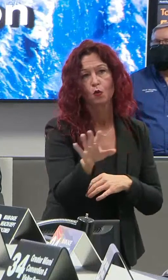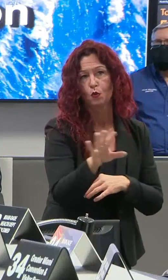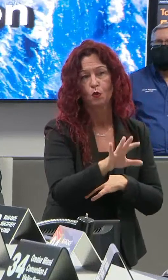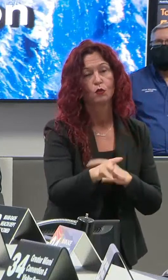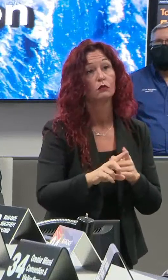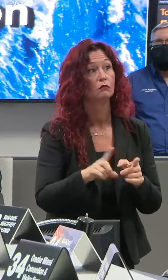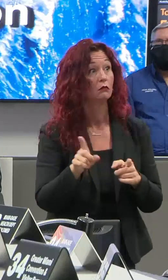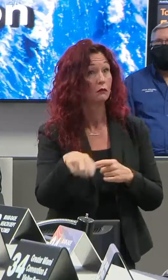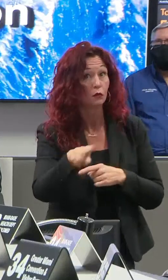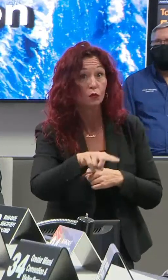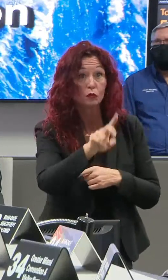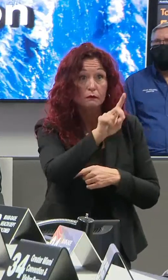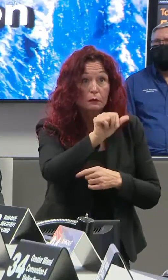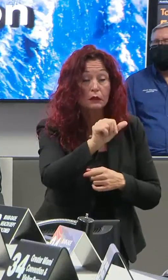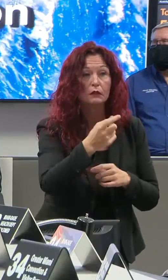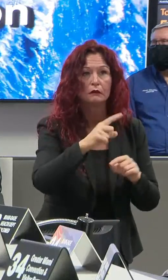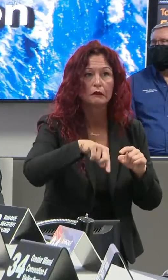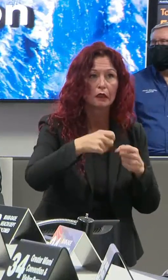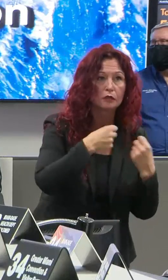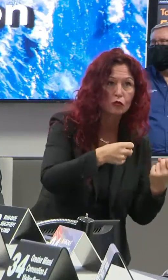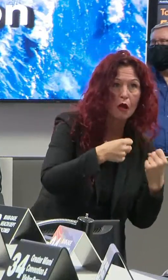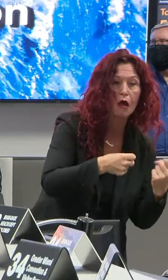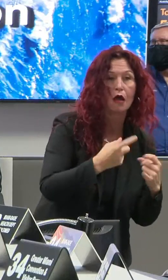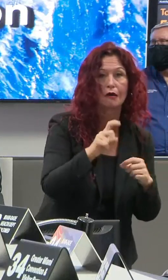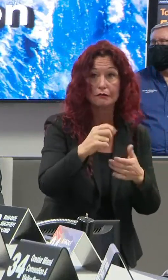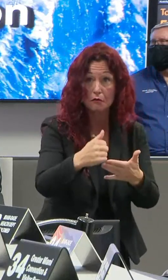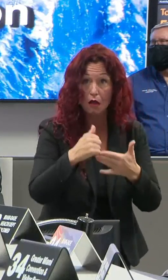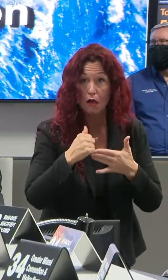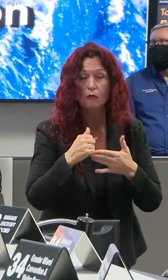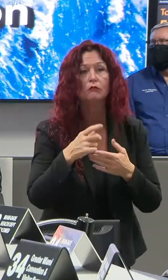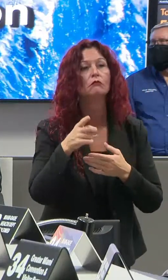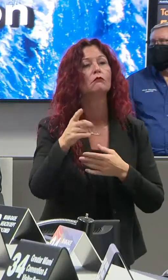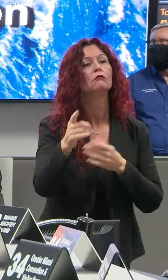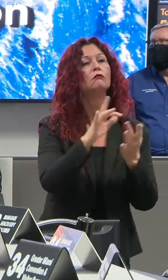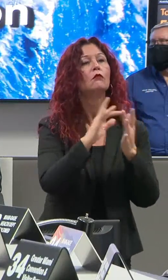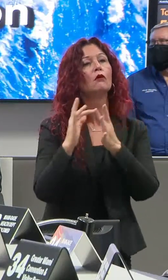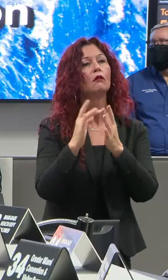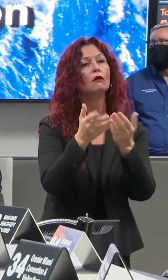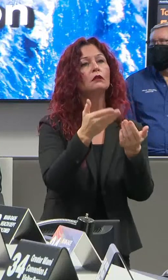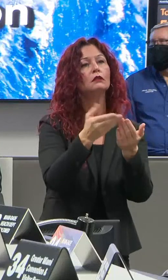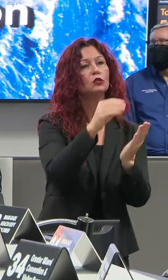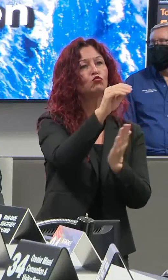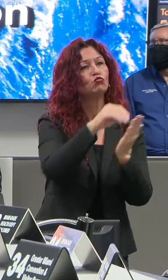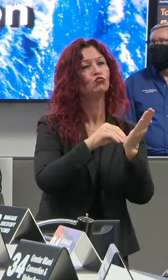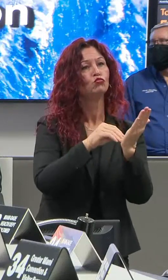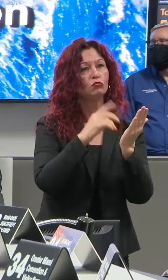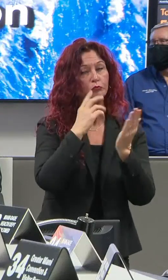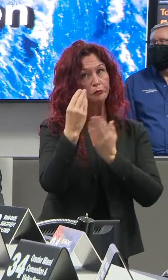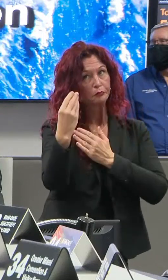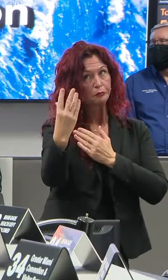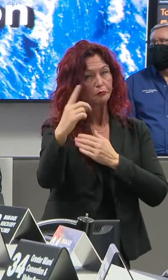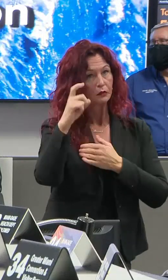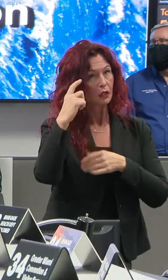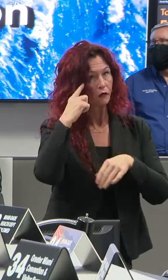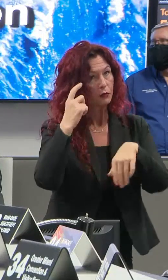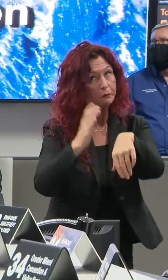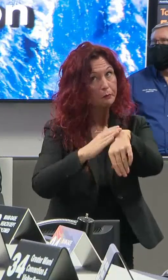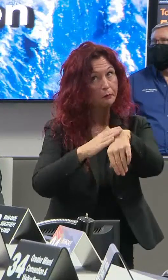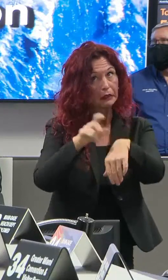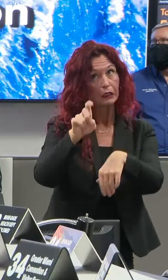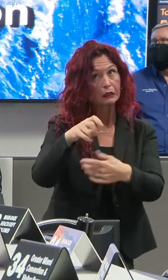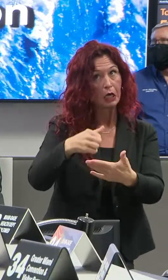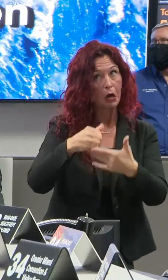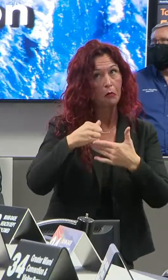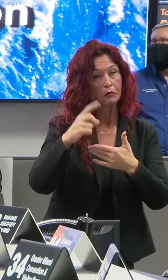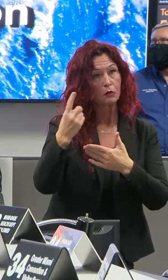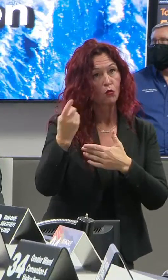Assistance Program at our website and complete an application. Please sign up now. Do not wait until the storm is coming